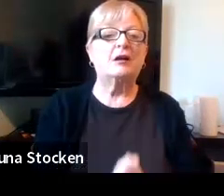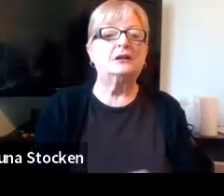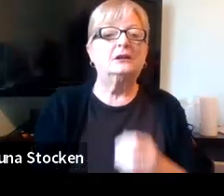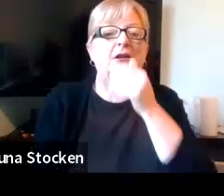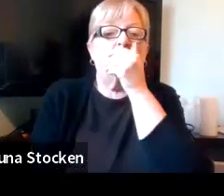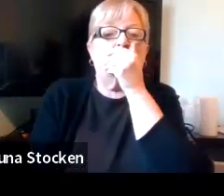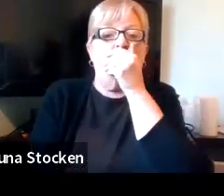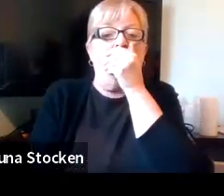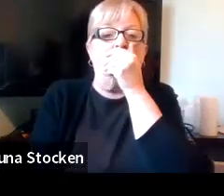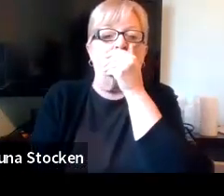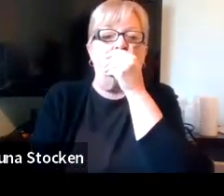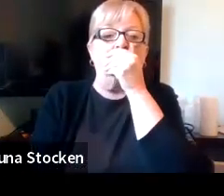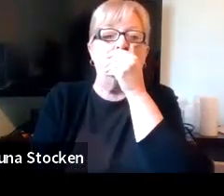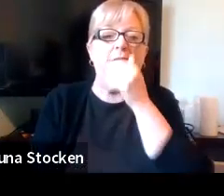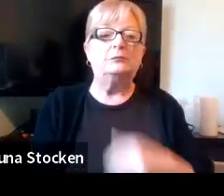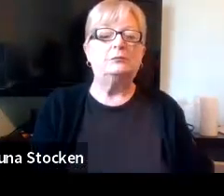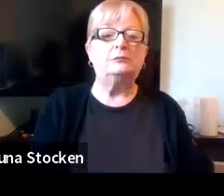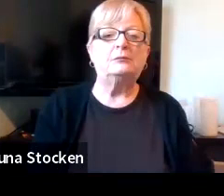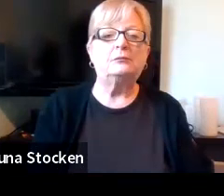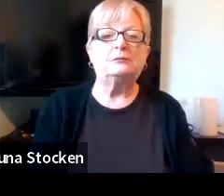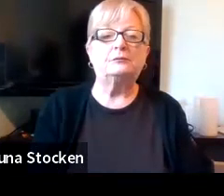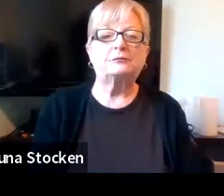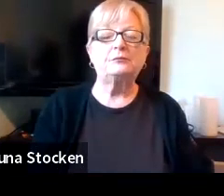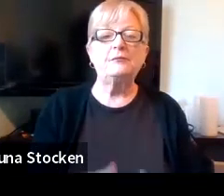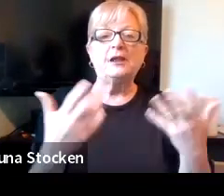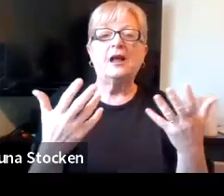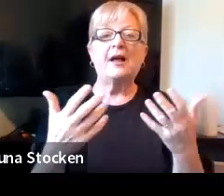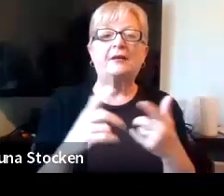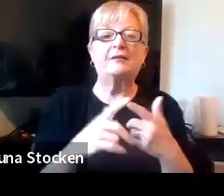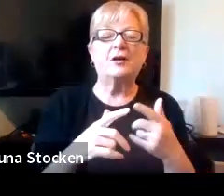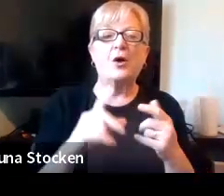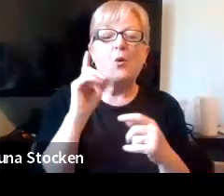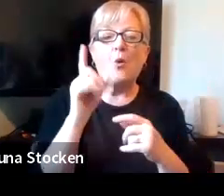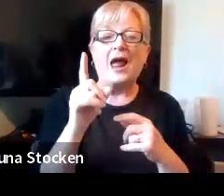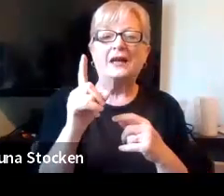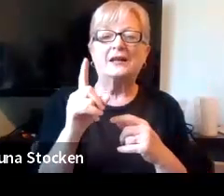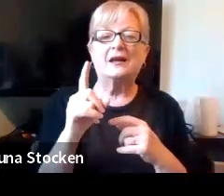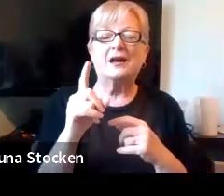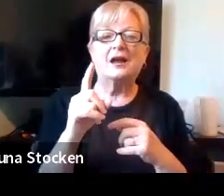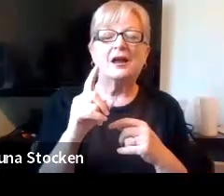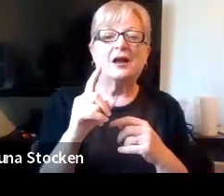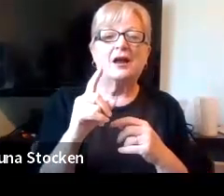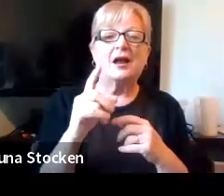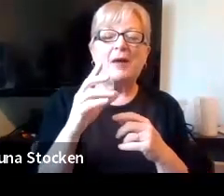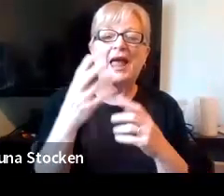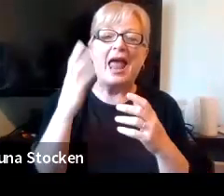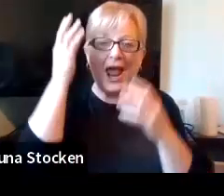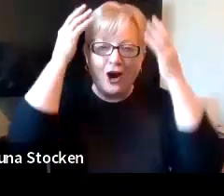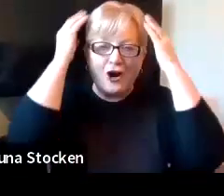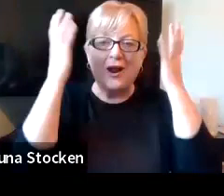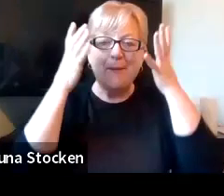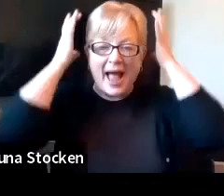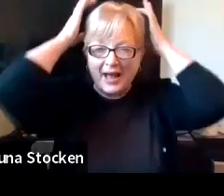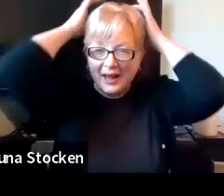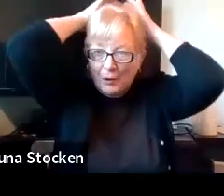Participants can space. Play keyboard shortcut. Blonde, brownish hair, I guess. I do currently have it pulled up in a ponytail.